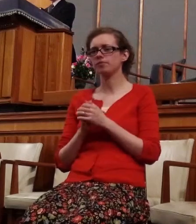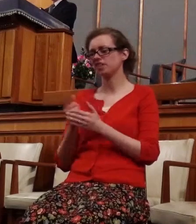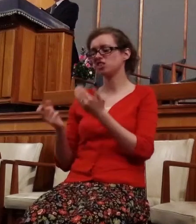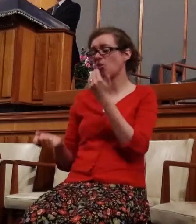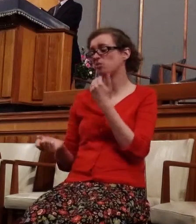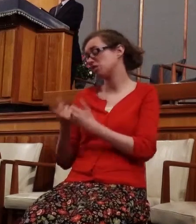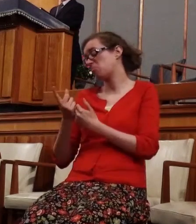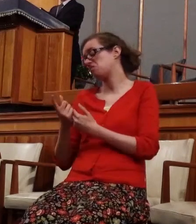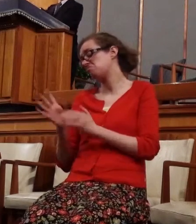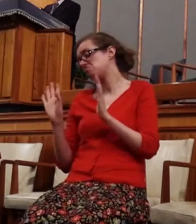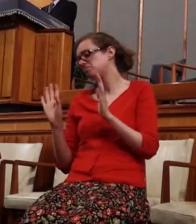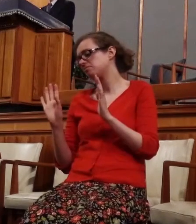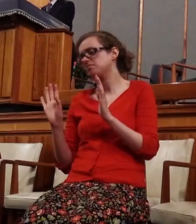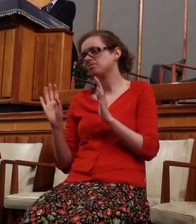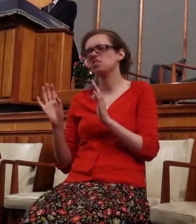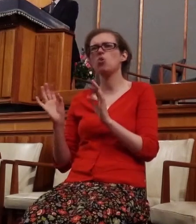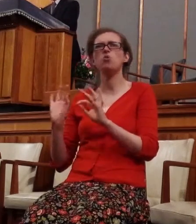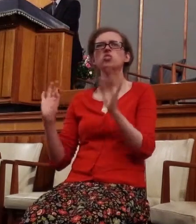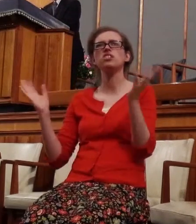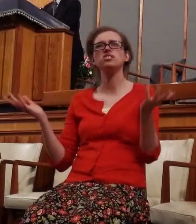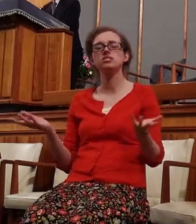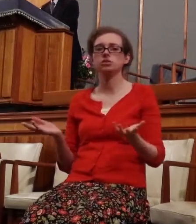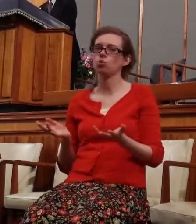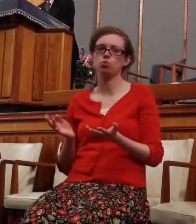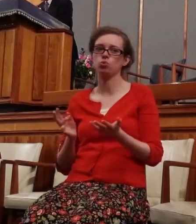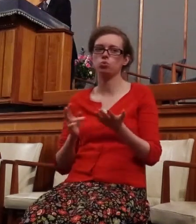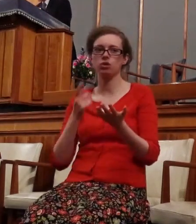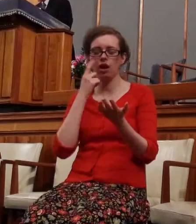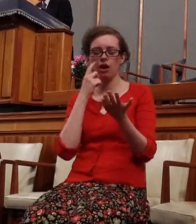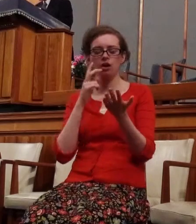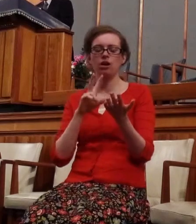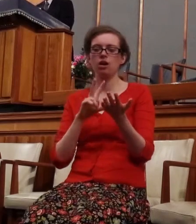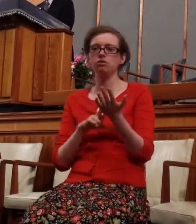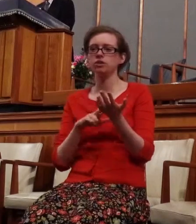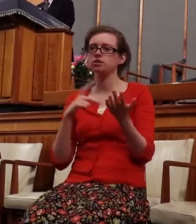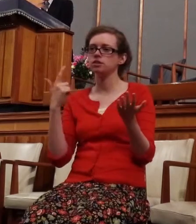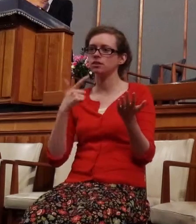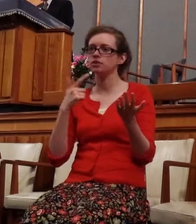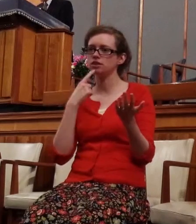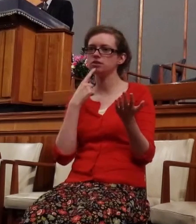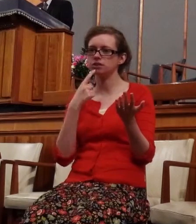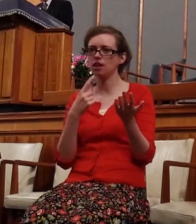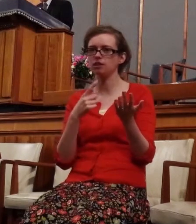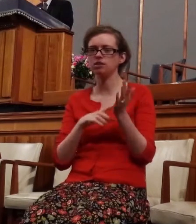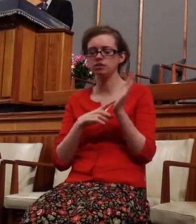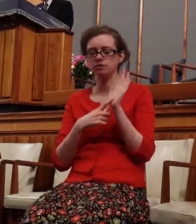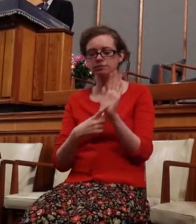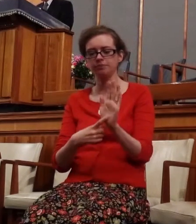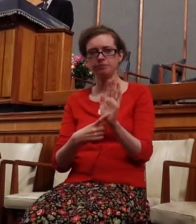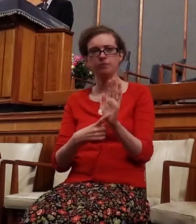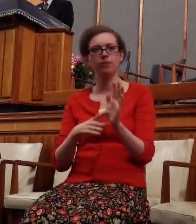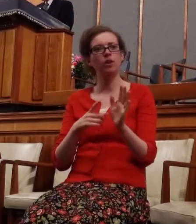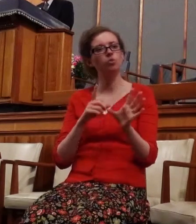happen from nowhere. In verse 17, look at verse 17. From the young